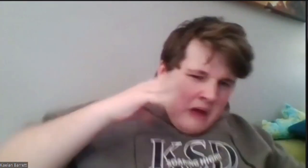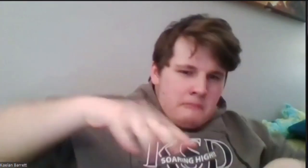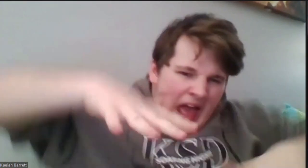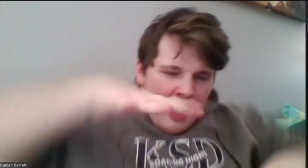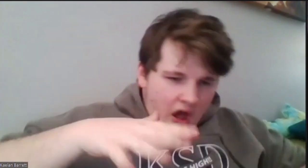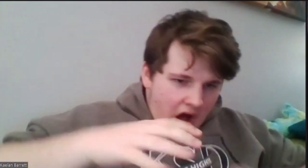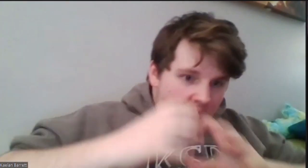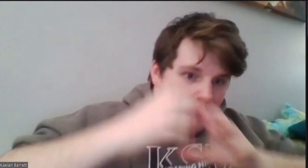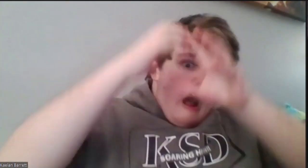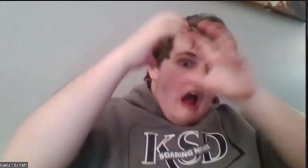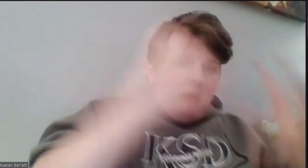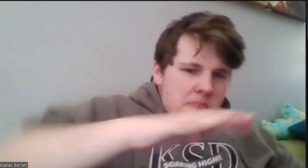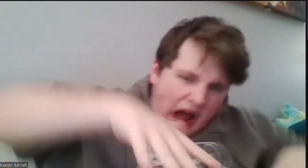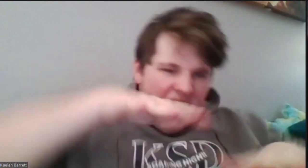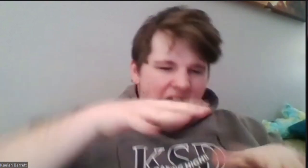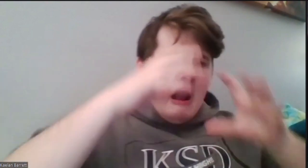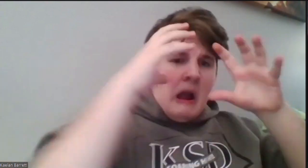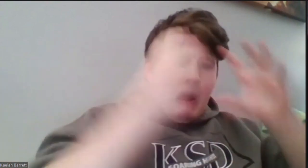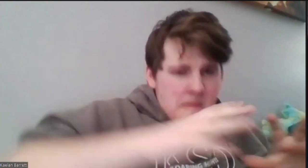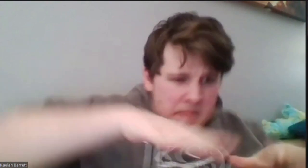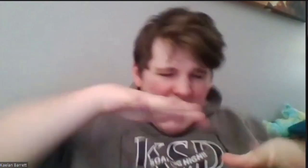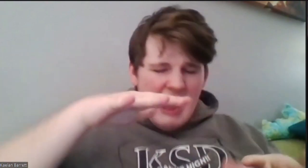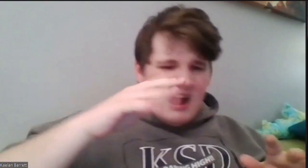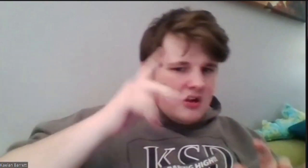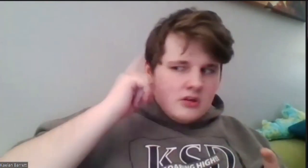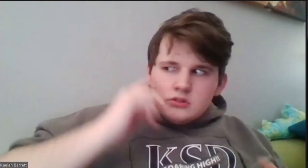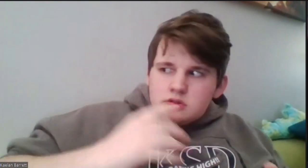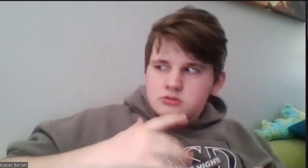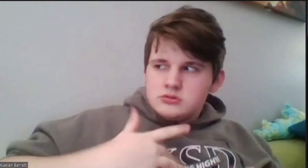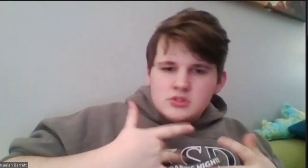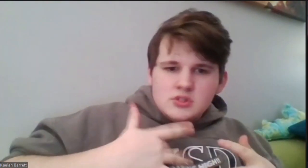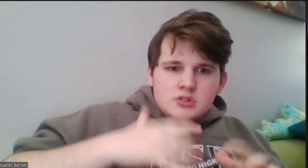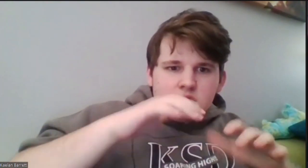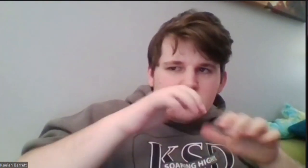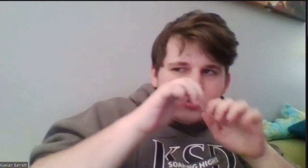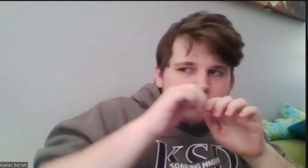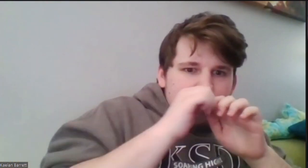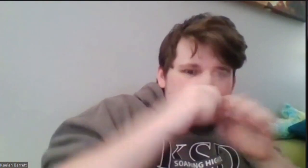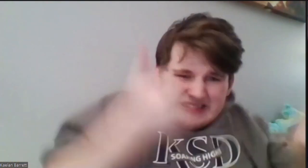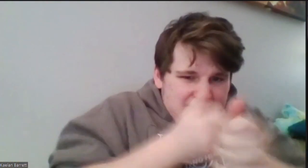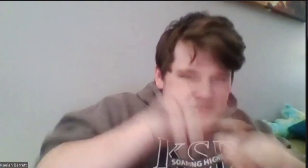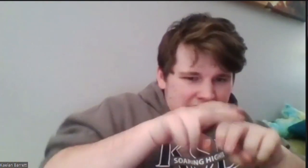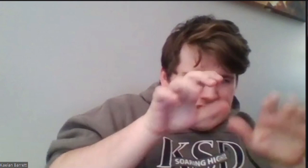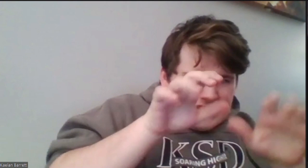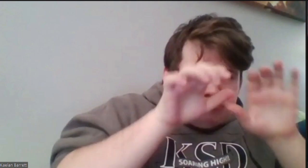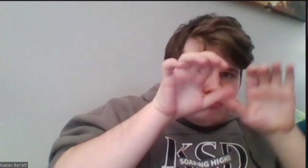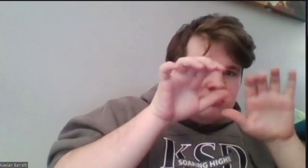Every step it takes is making this booming sound. Boom. Through the house. So